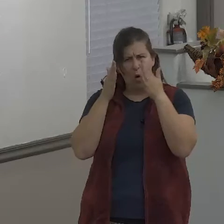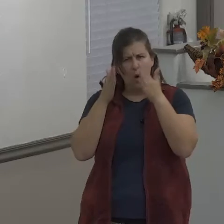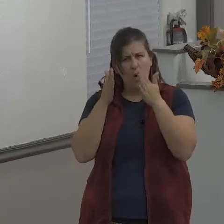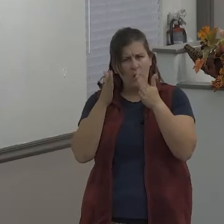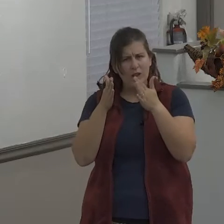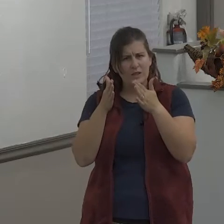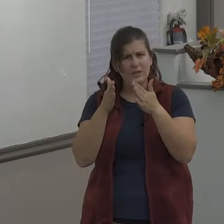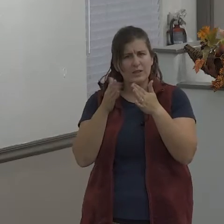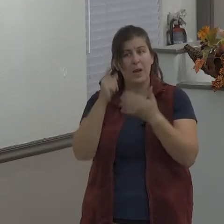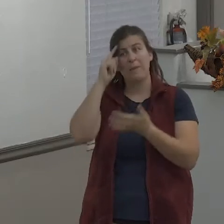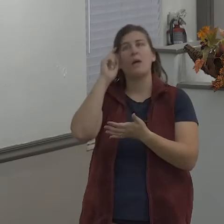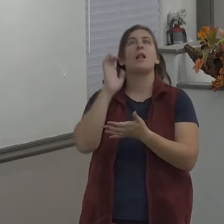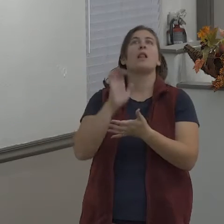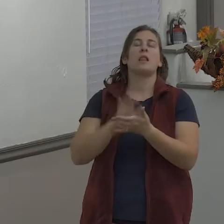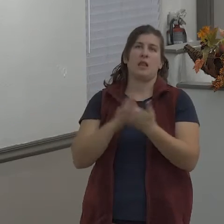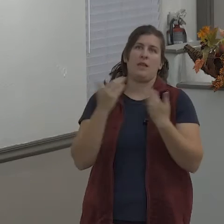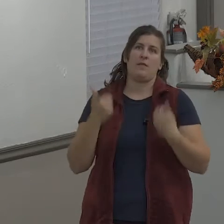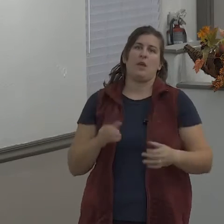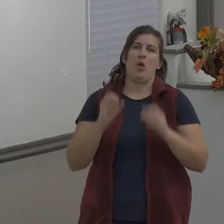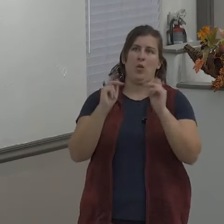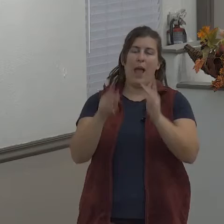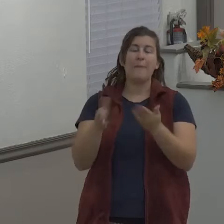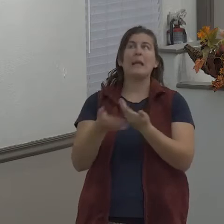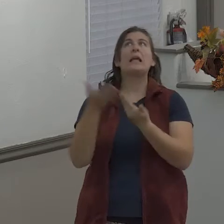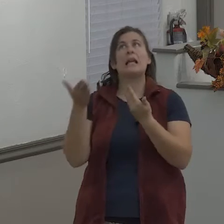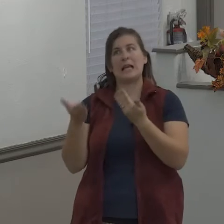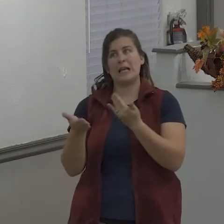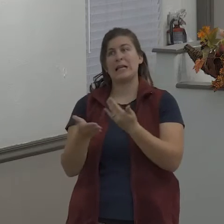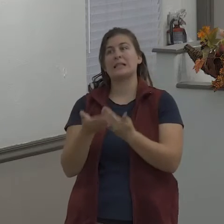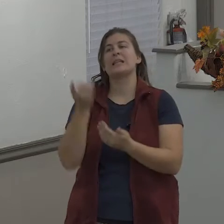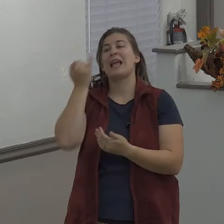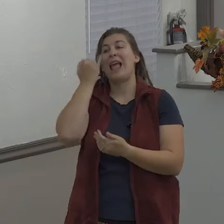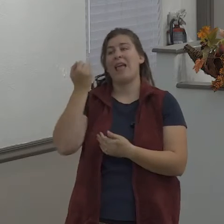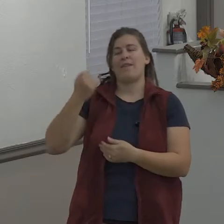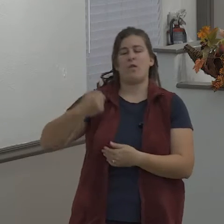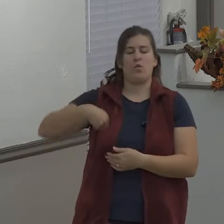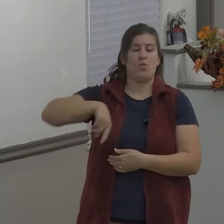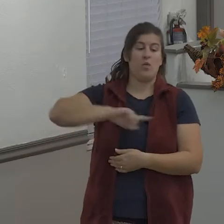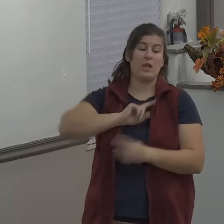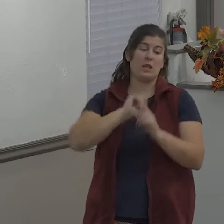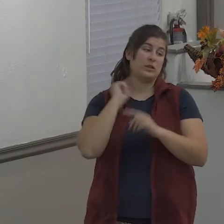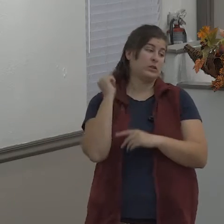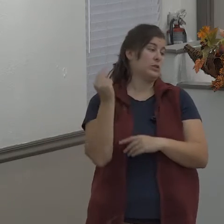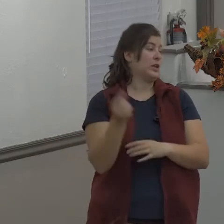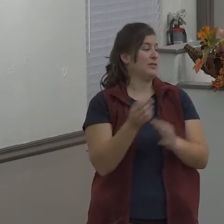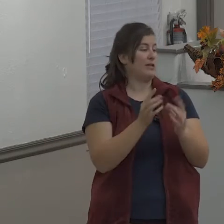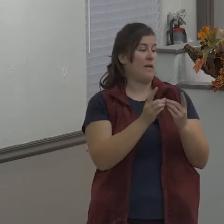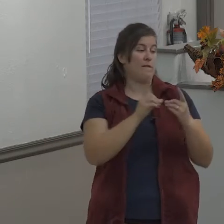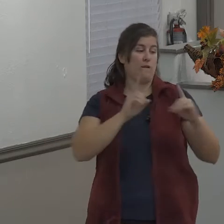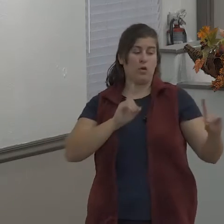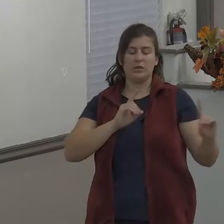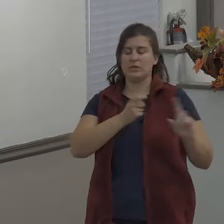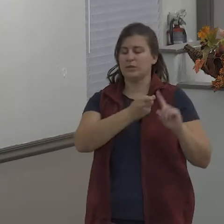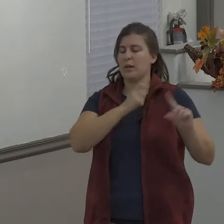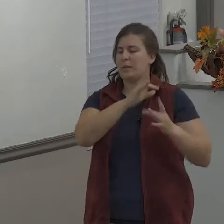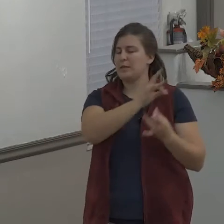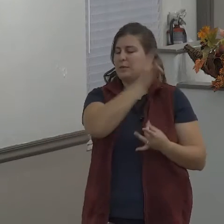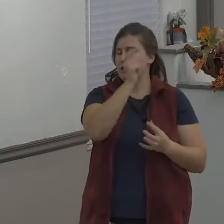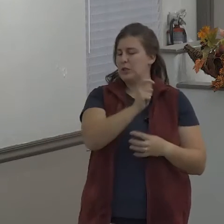focused. Believe me, it would be so easy for us to just divorce ourselves from the spiritual needs of